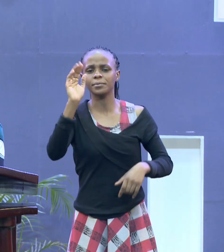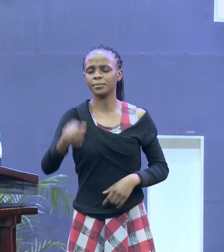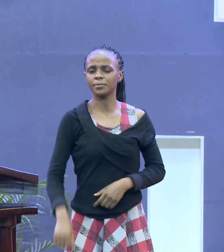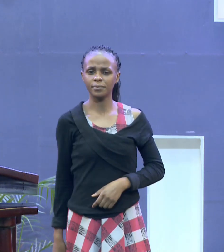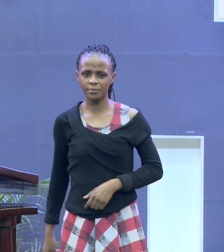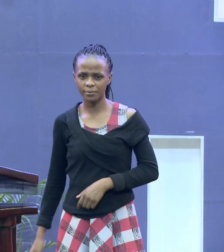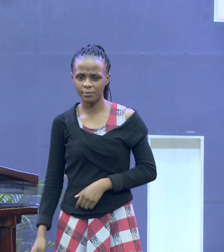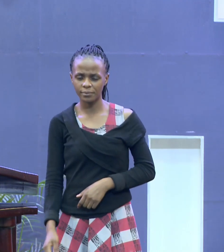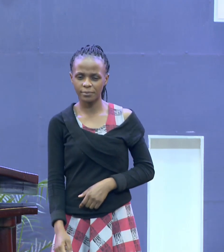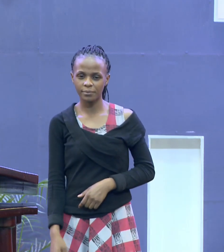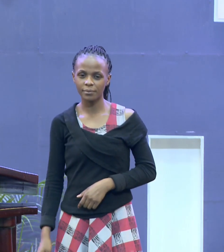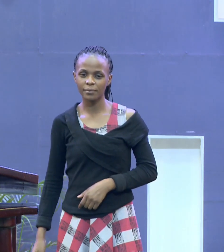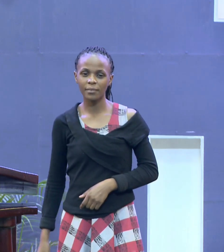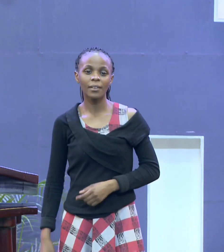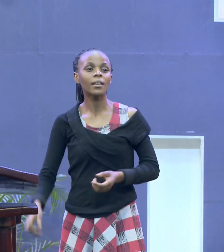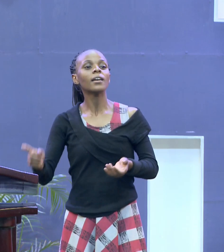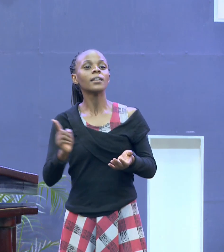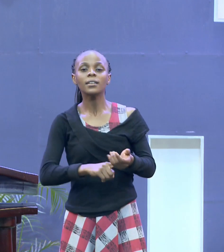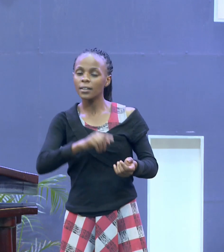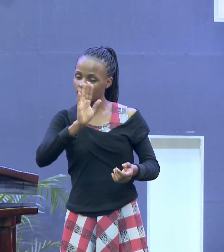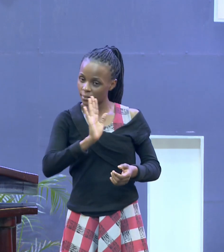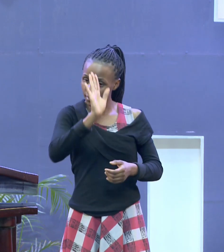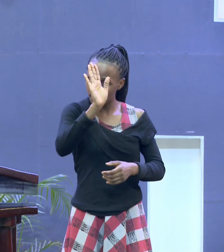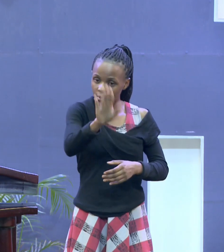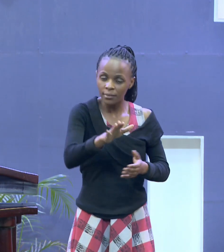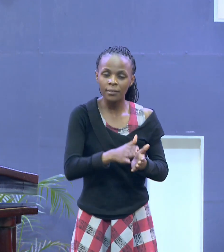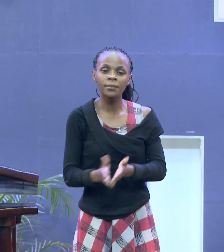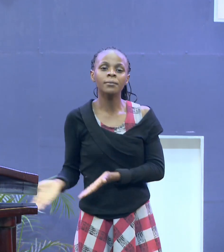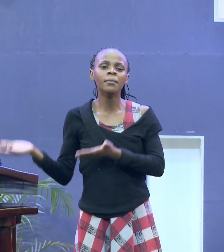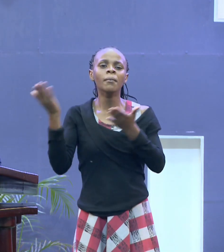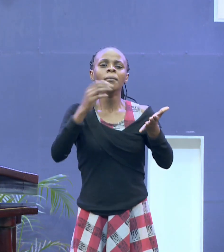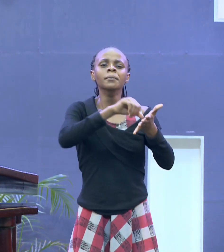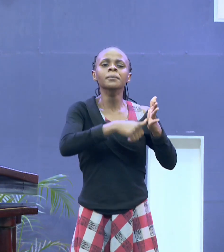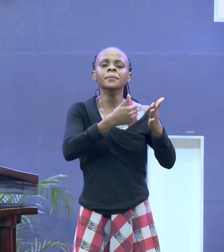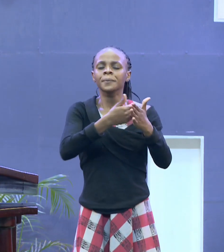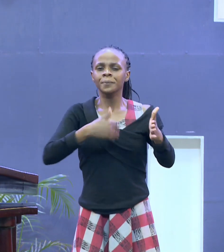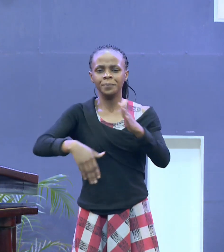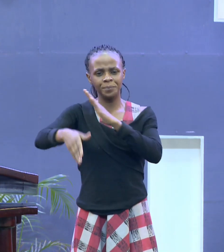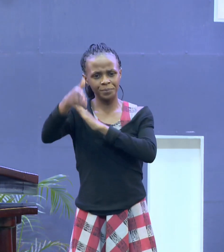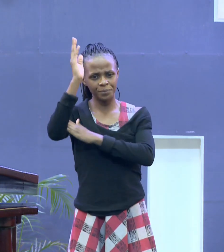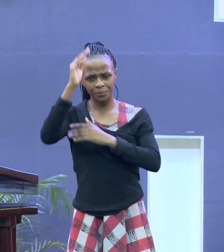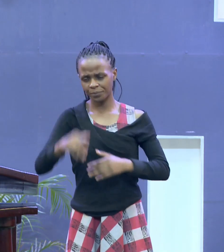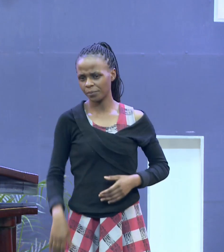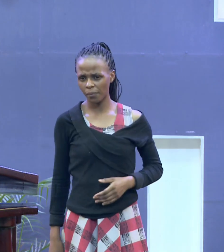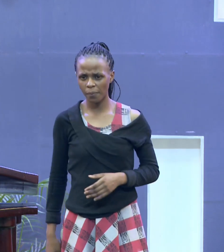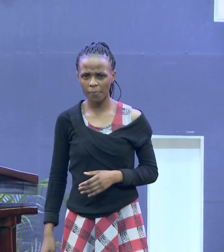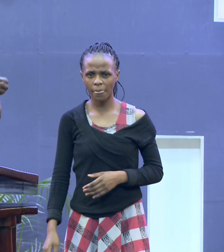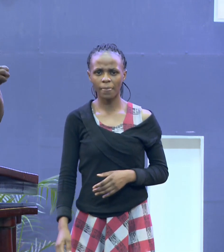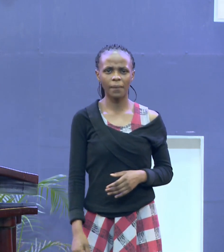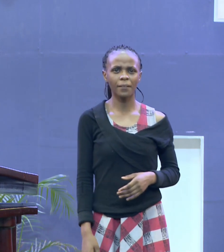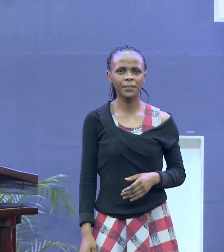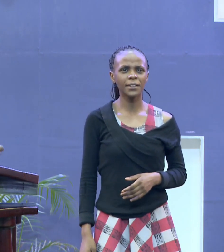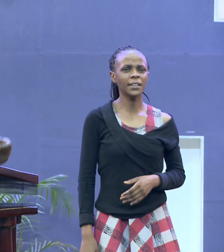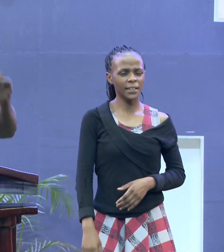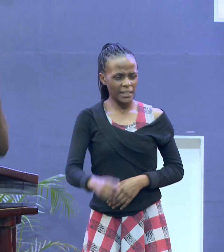You need to take a step and bring this case before God. Olina otwalayo eddaala n'oloopa ensonga eno maaso ga Katonda. Consider